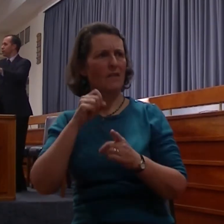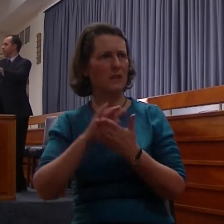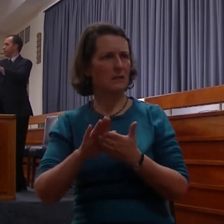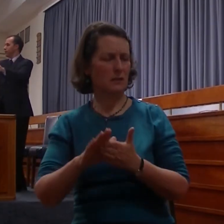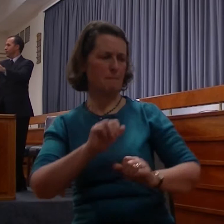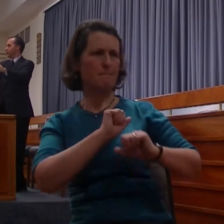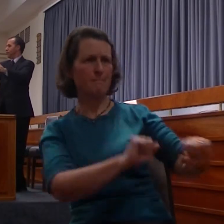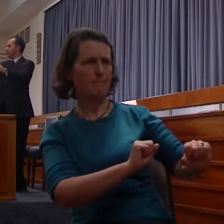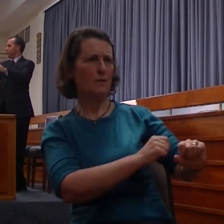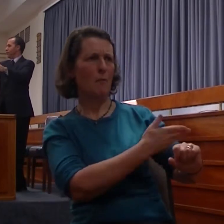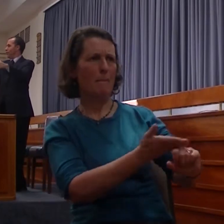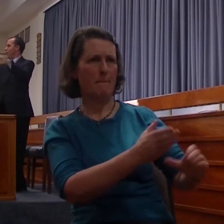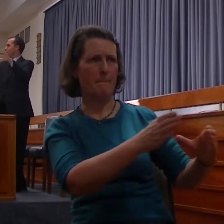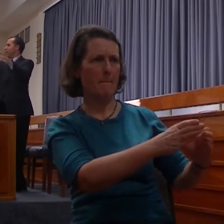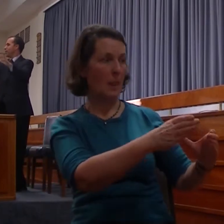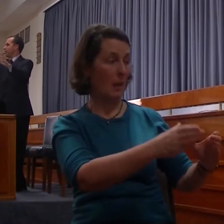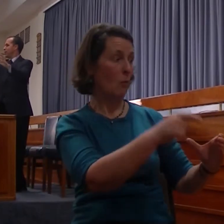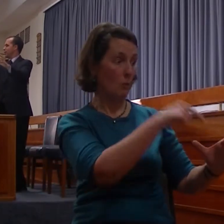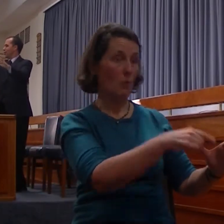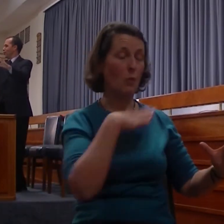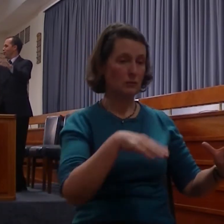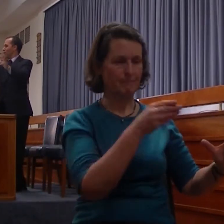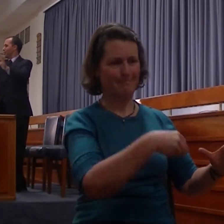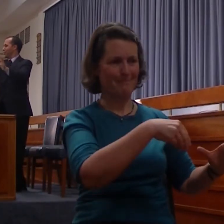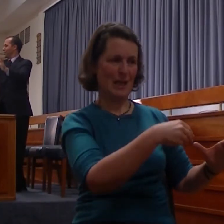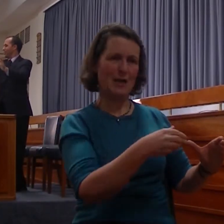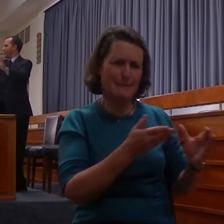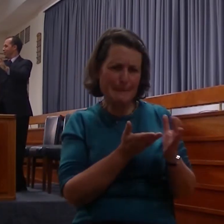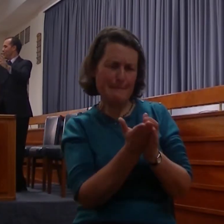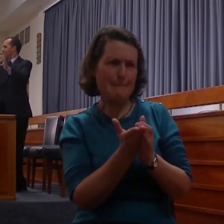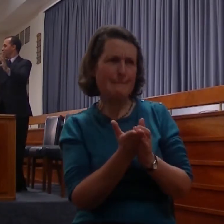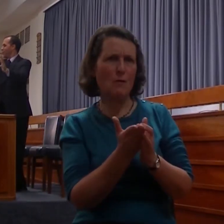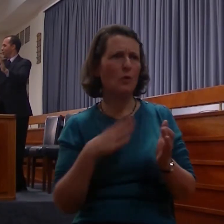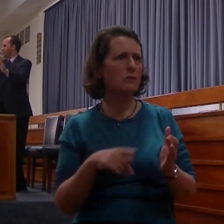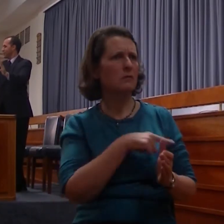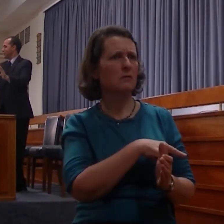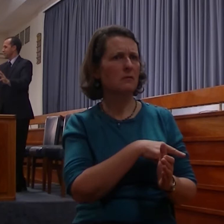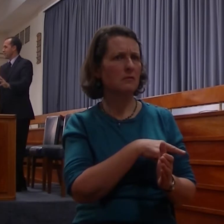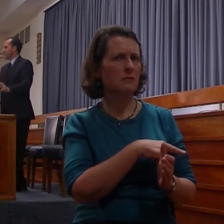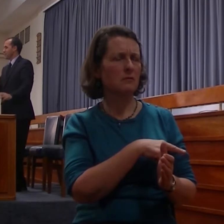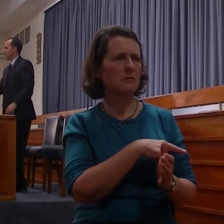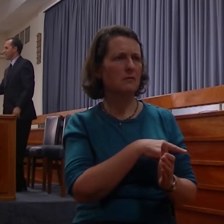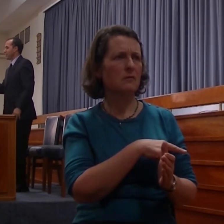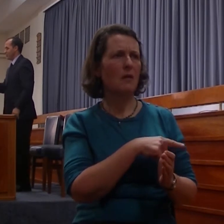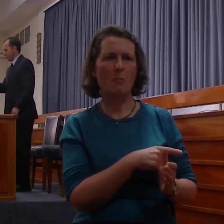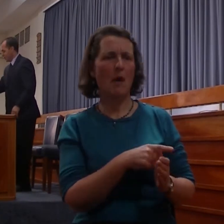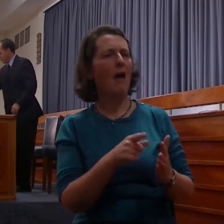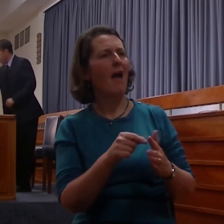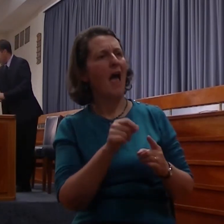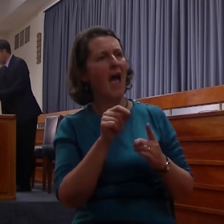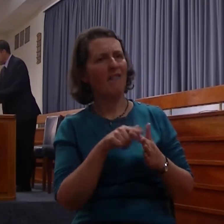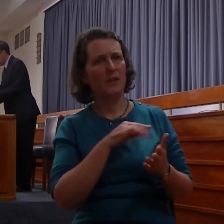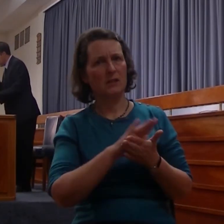of Ephesus stood against the Nicolaitans because they were trying to enter in the church. Oh, we are